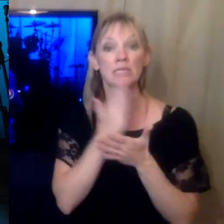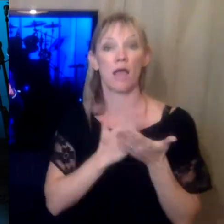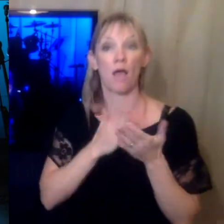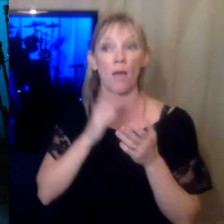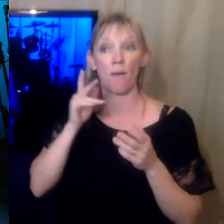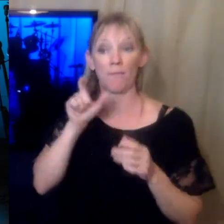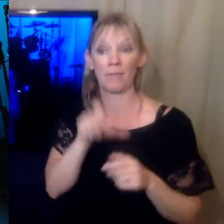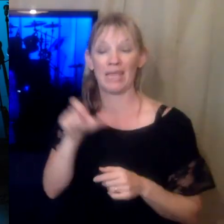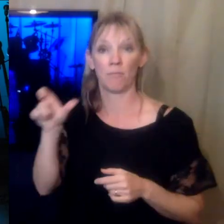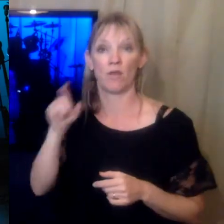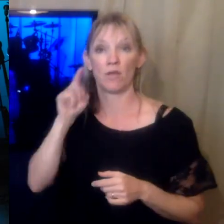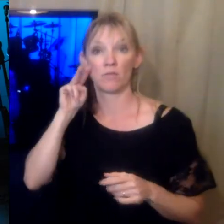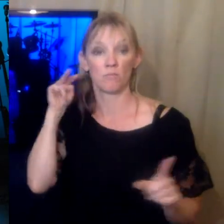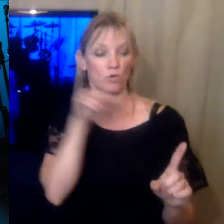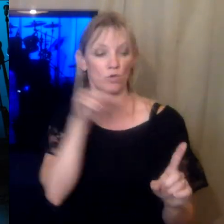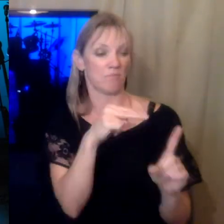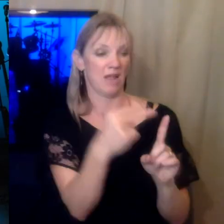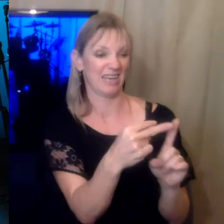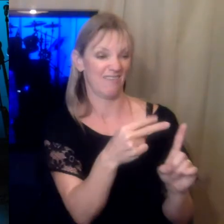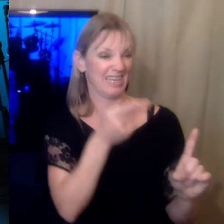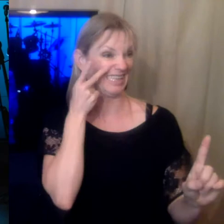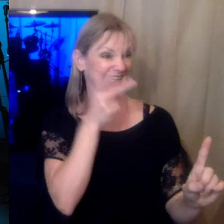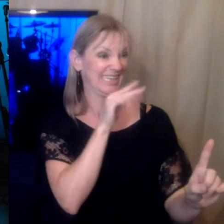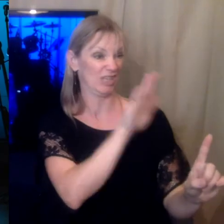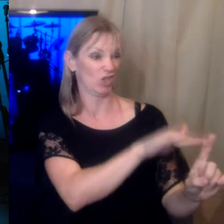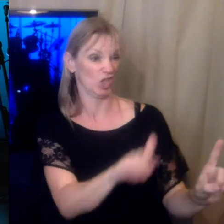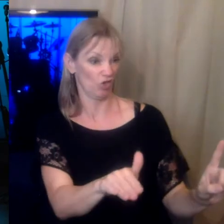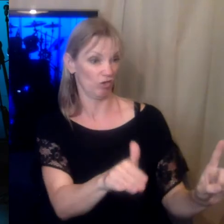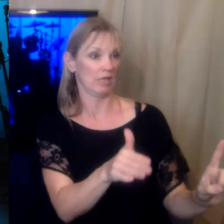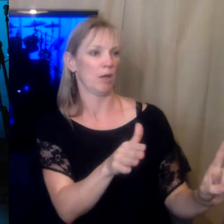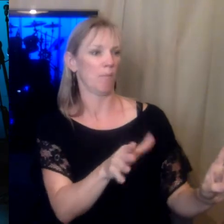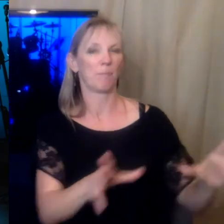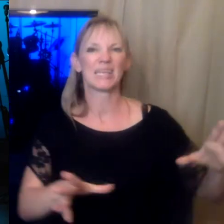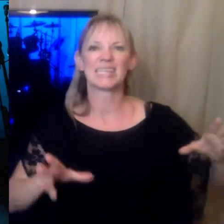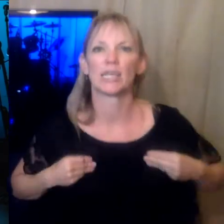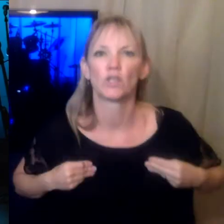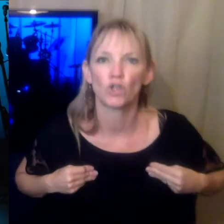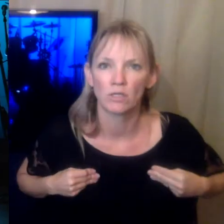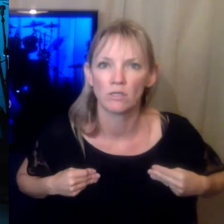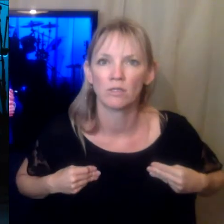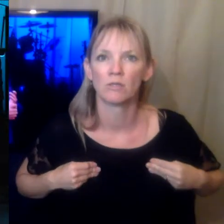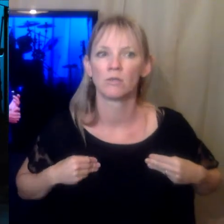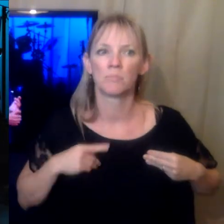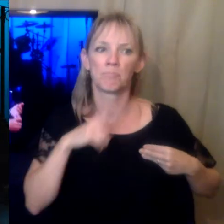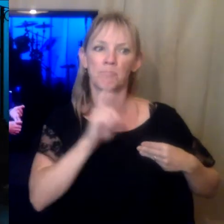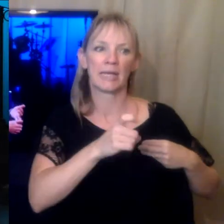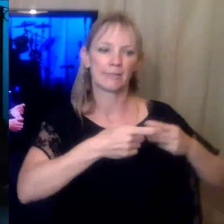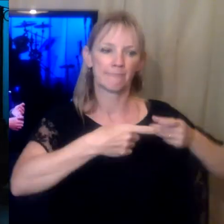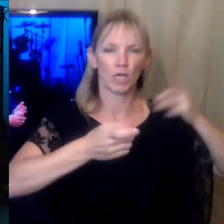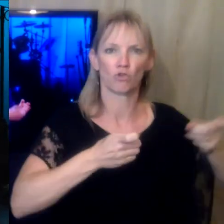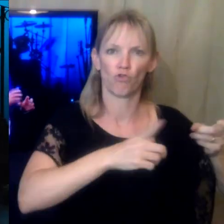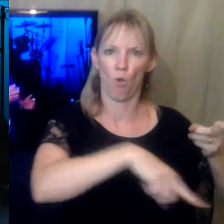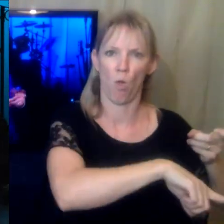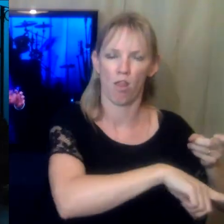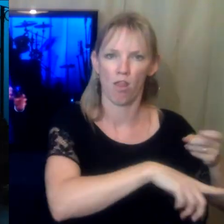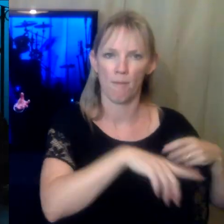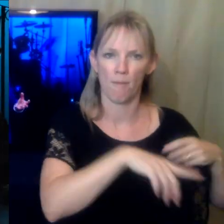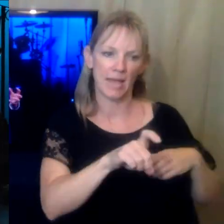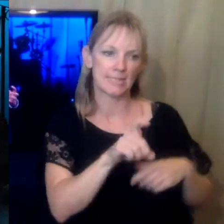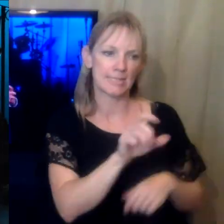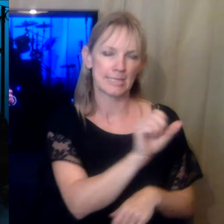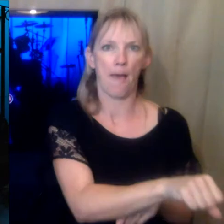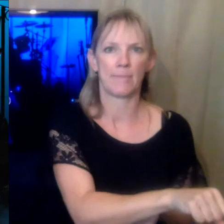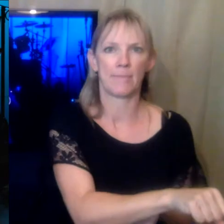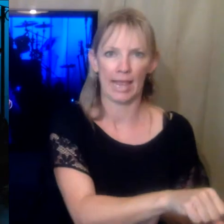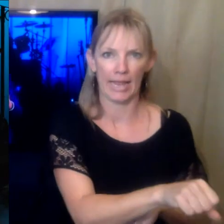as possessions. Possessions to dominate, possessions to control, and most especially